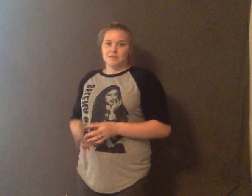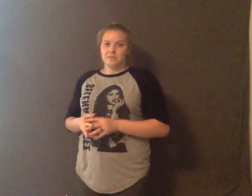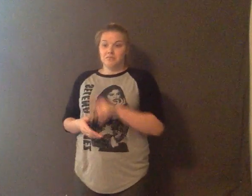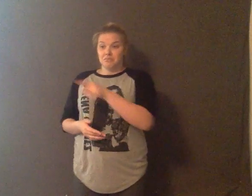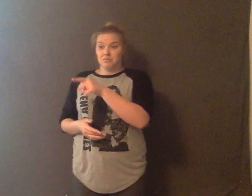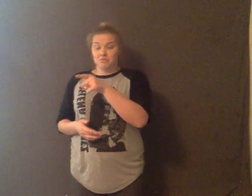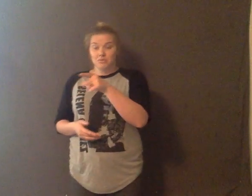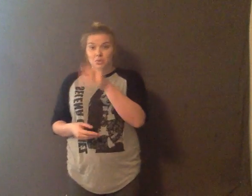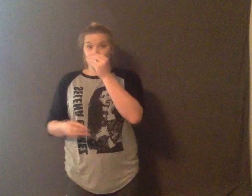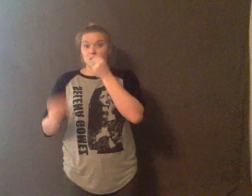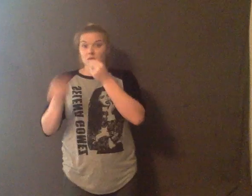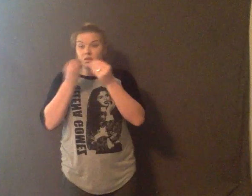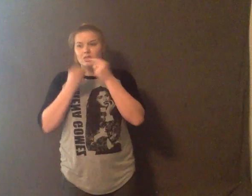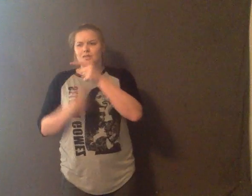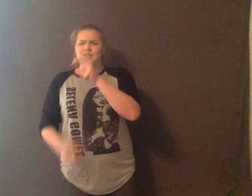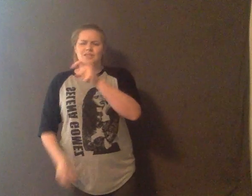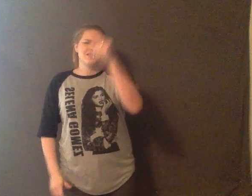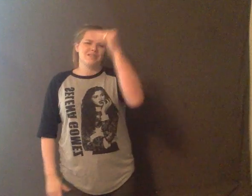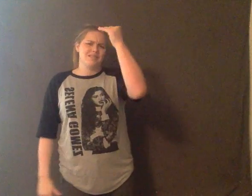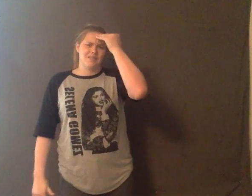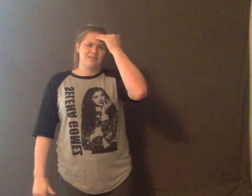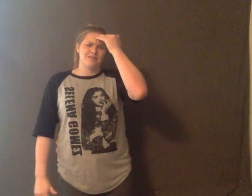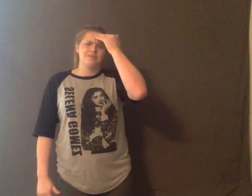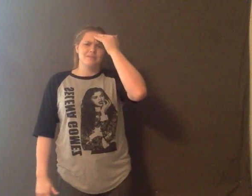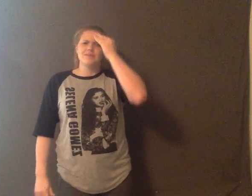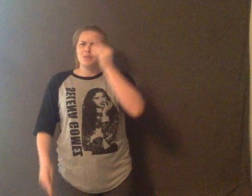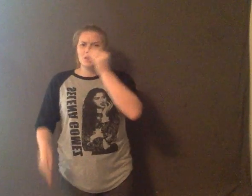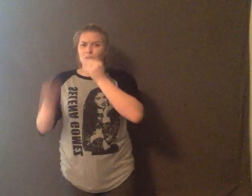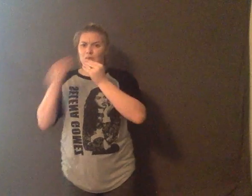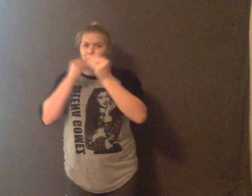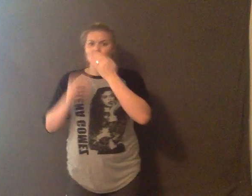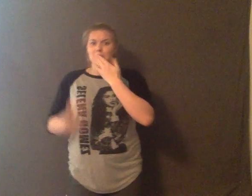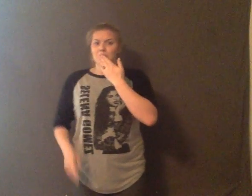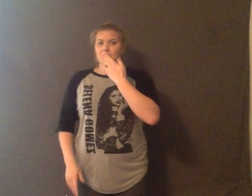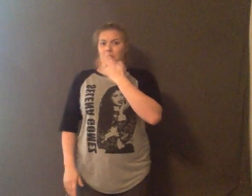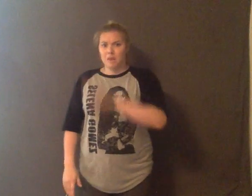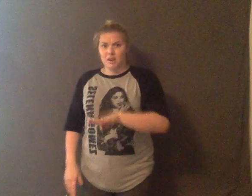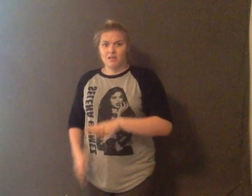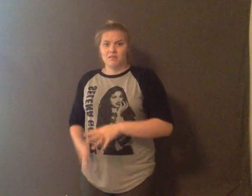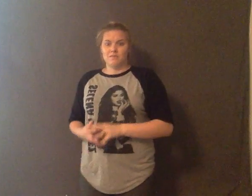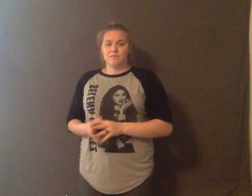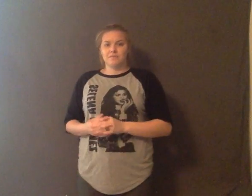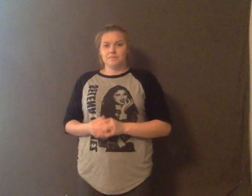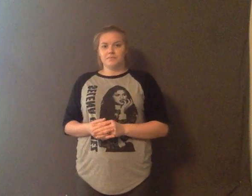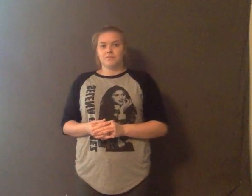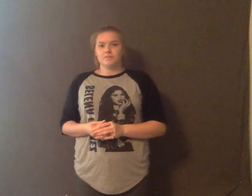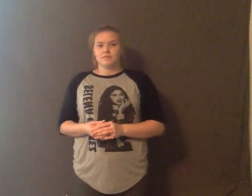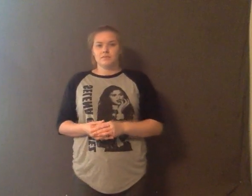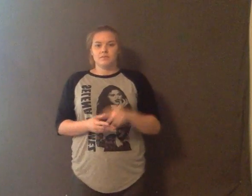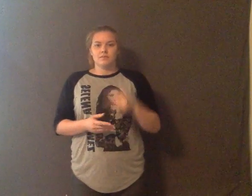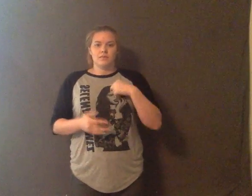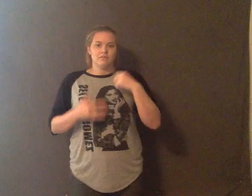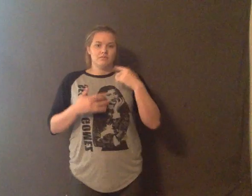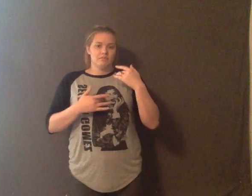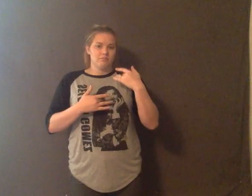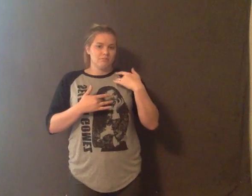consumer, should have the common sense to know that our food is bad for you. I've often typified the meat industry to people who